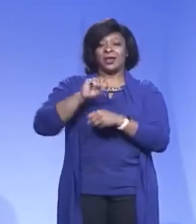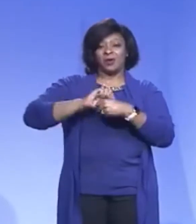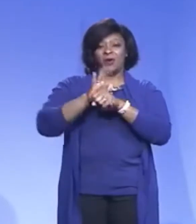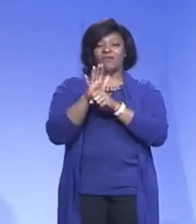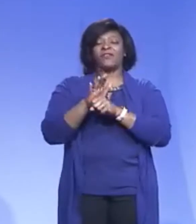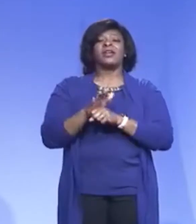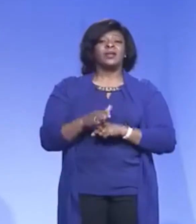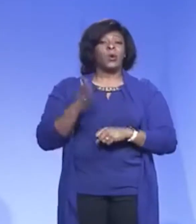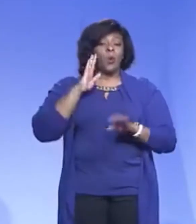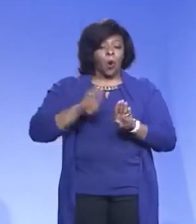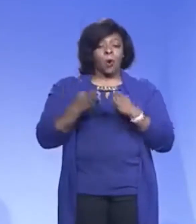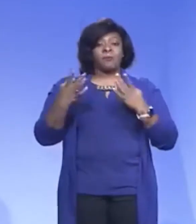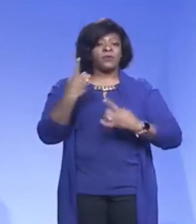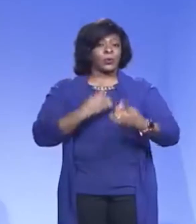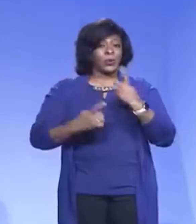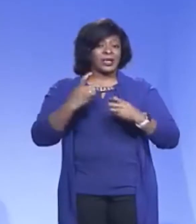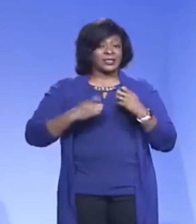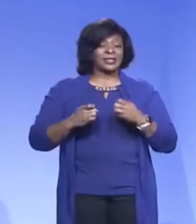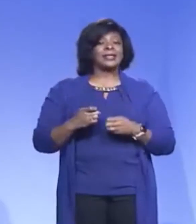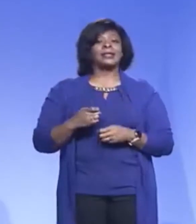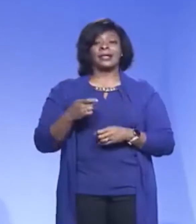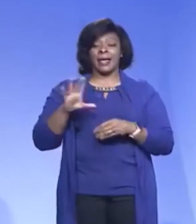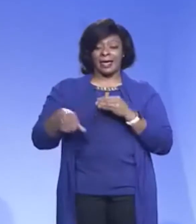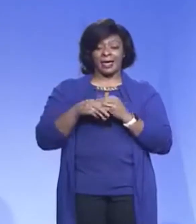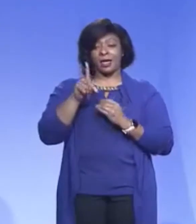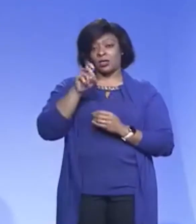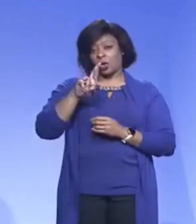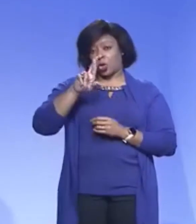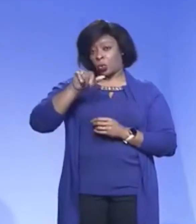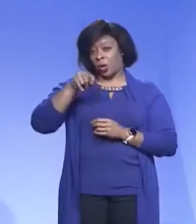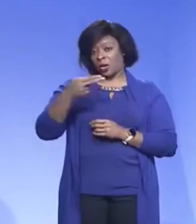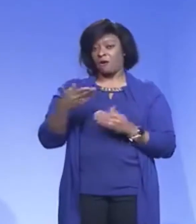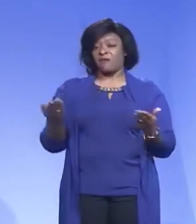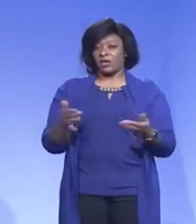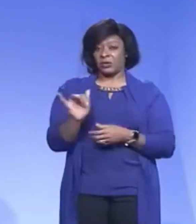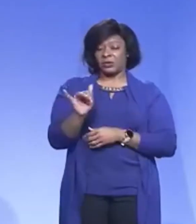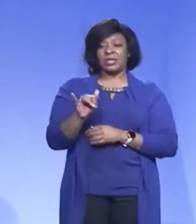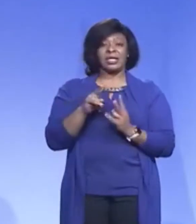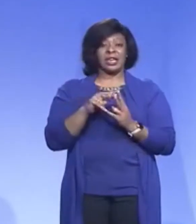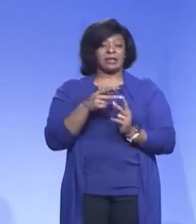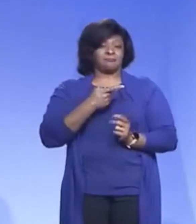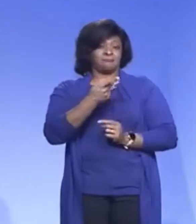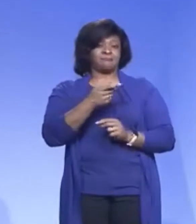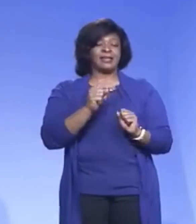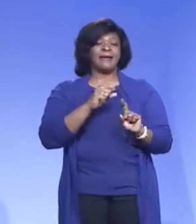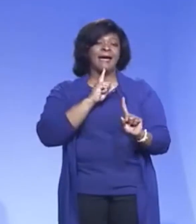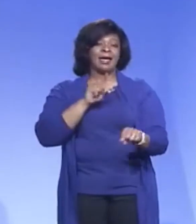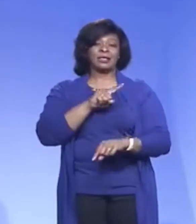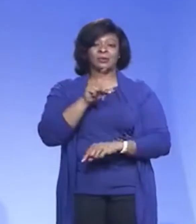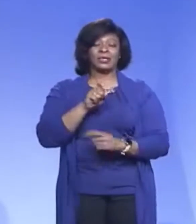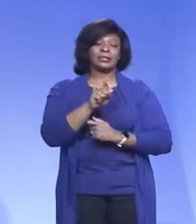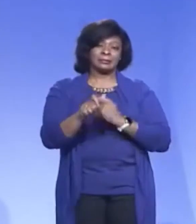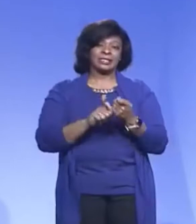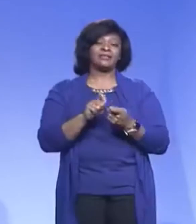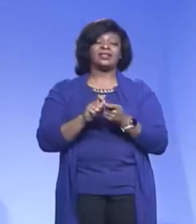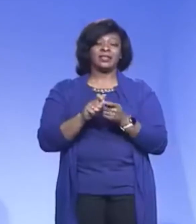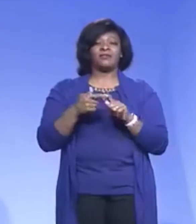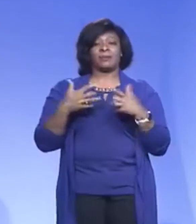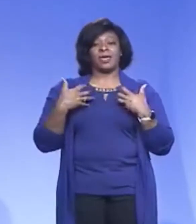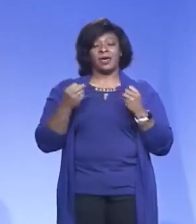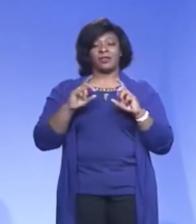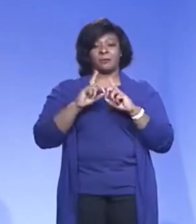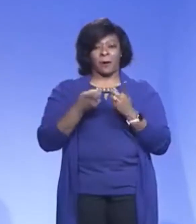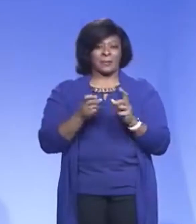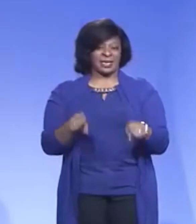up for questions. In addition to me, Dr. Randolph is here, so either of us can answer questions specifically from the health